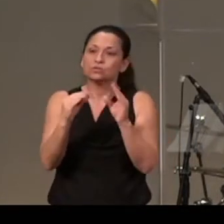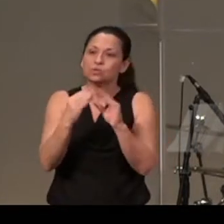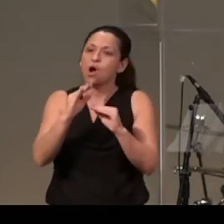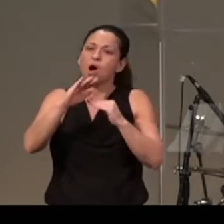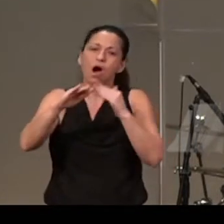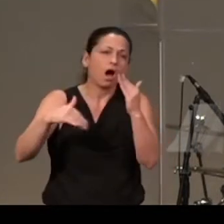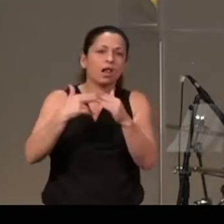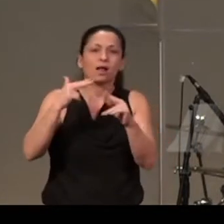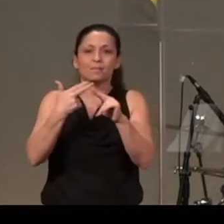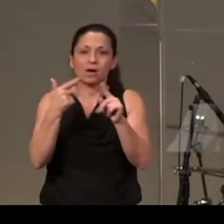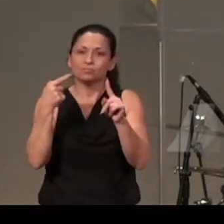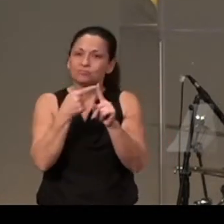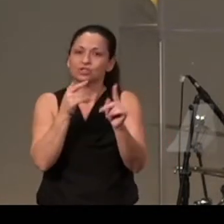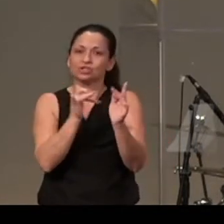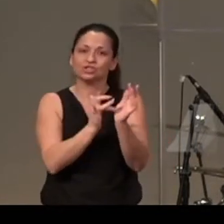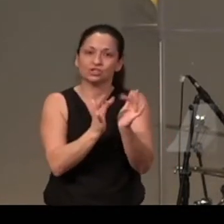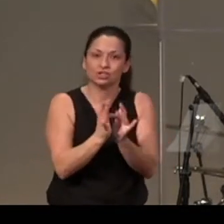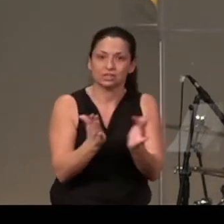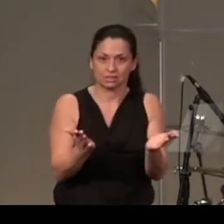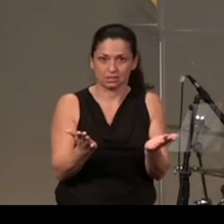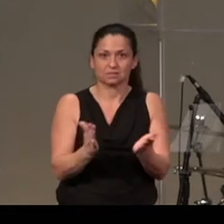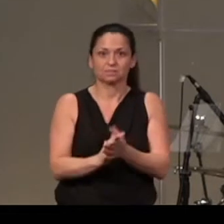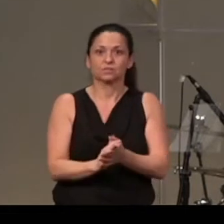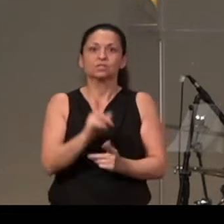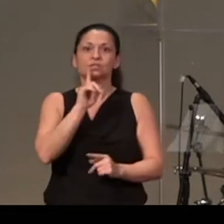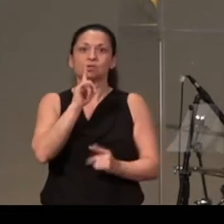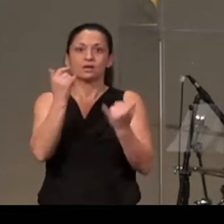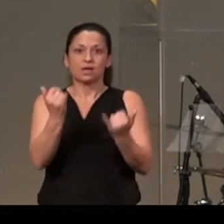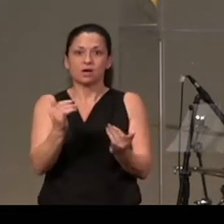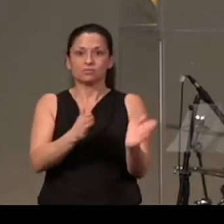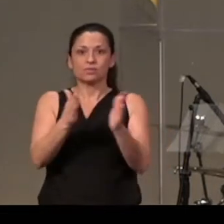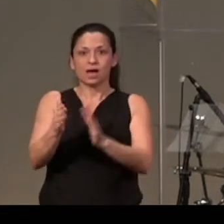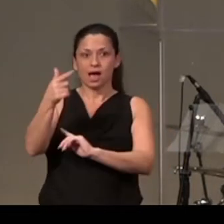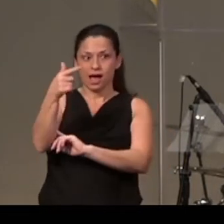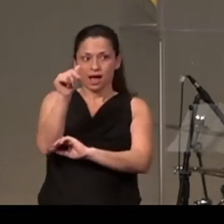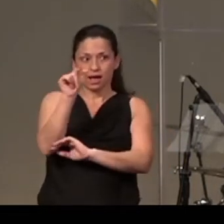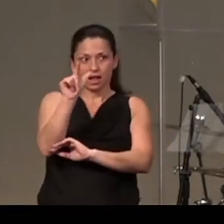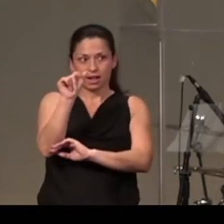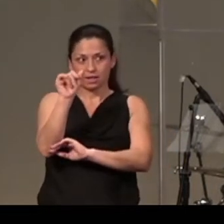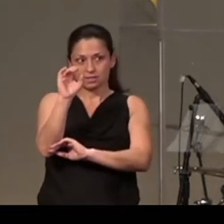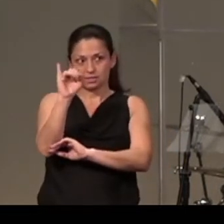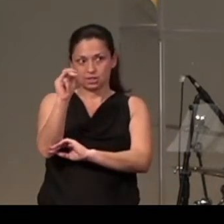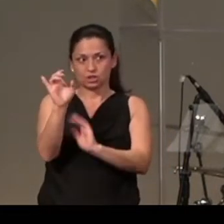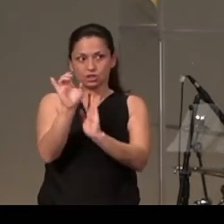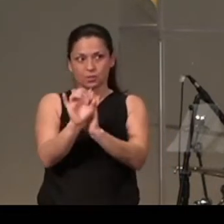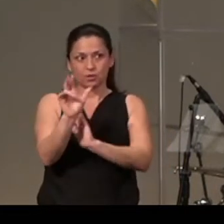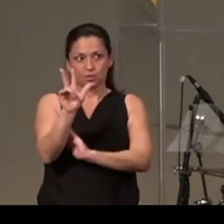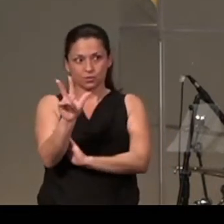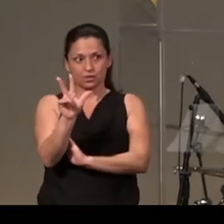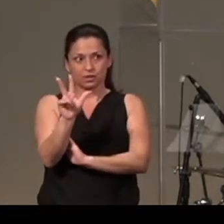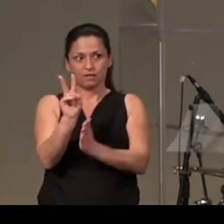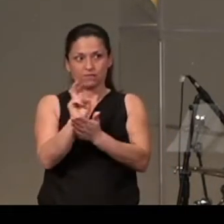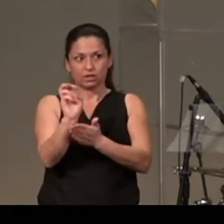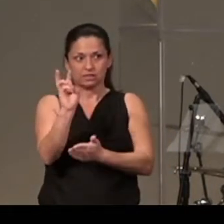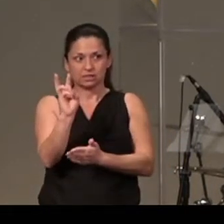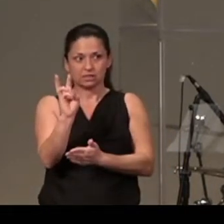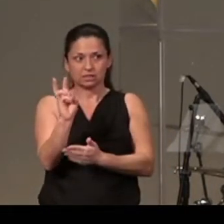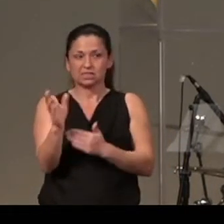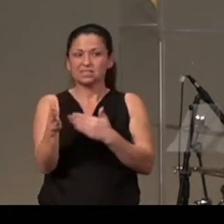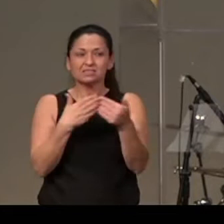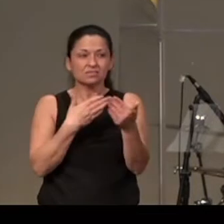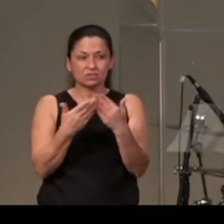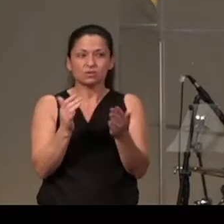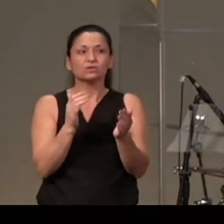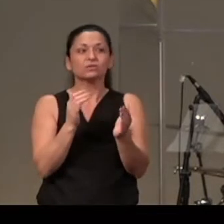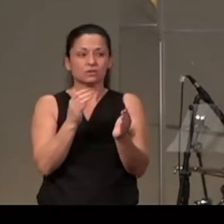in Galatians chapter 3, verse 6, we read, even so Abraham believed God, and it was reckoned to